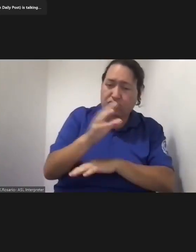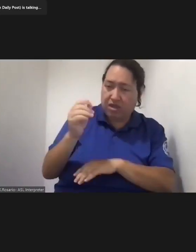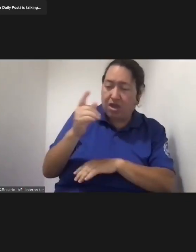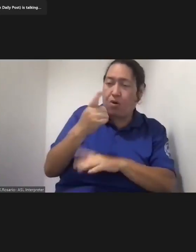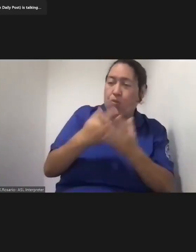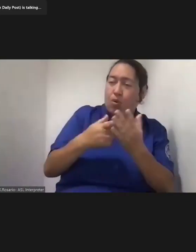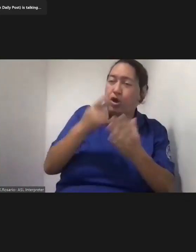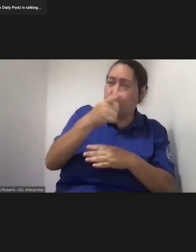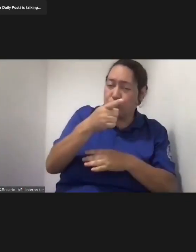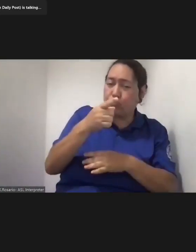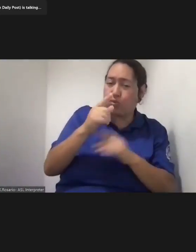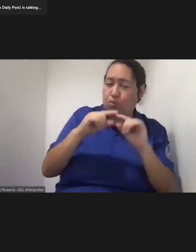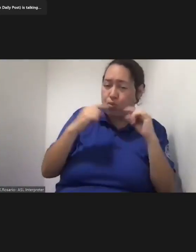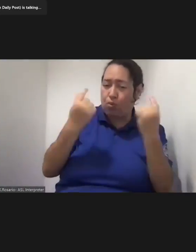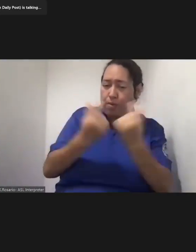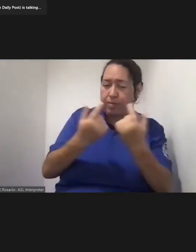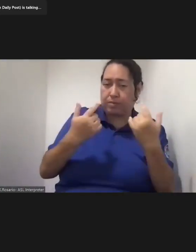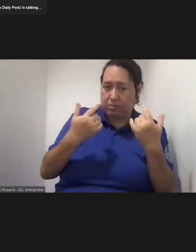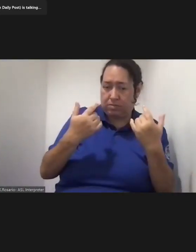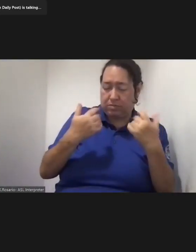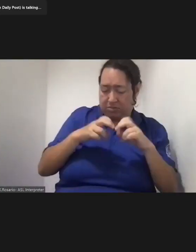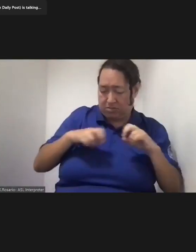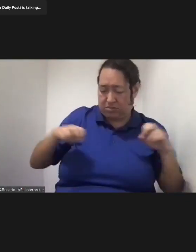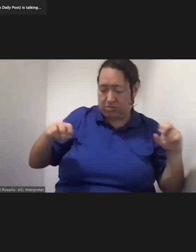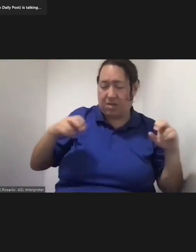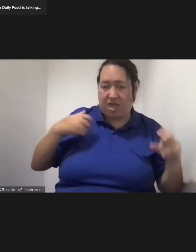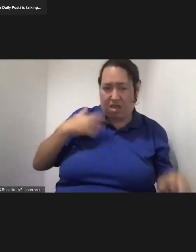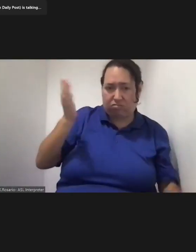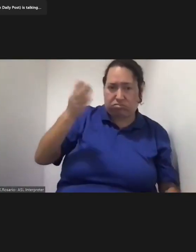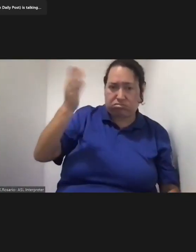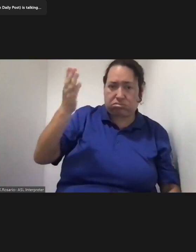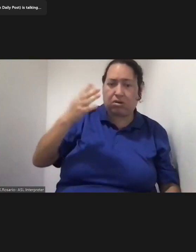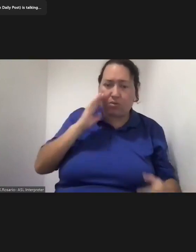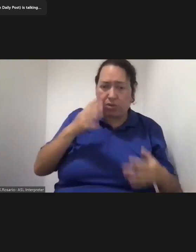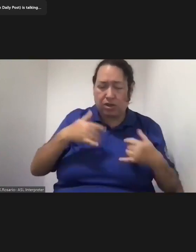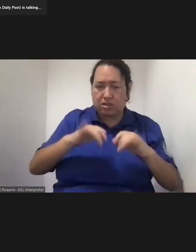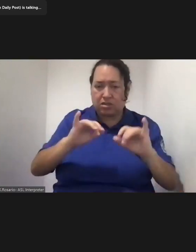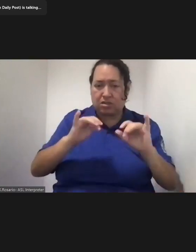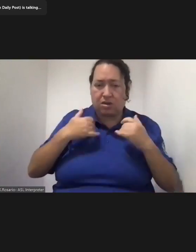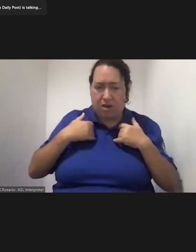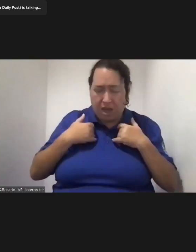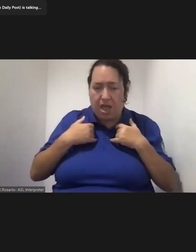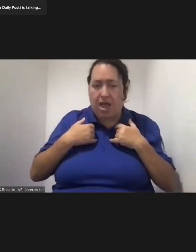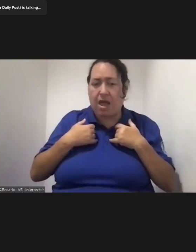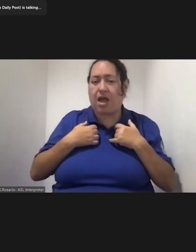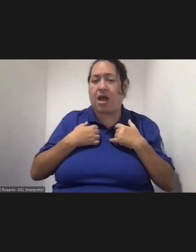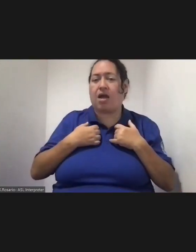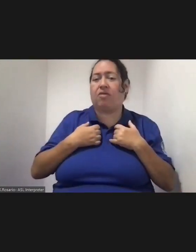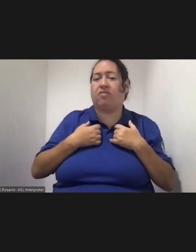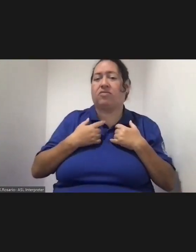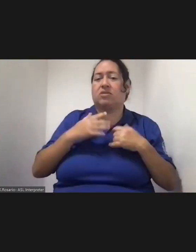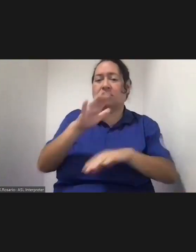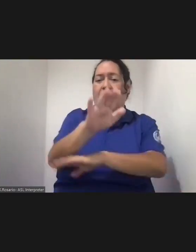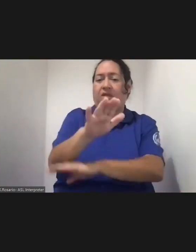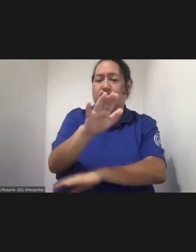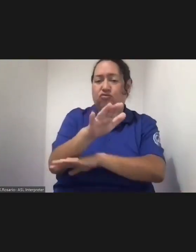cabinet presented today, will you still allow the track and field meet to proceed this afternoon?